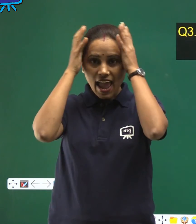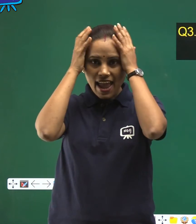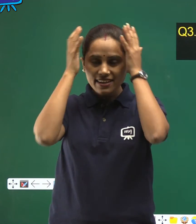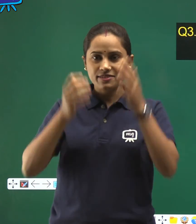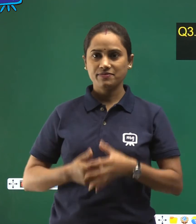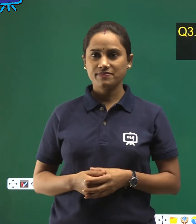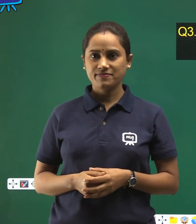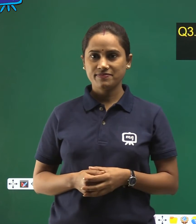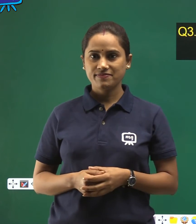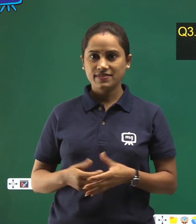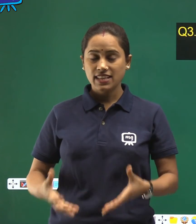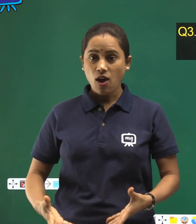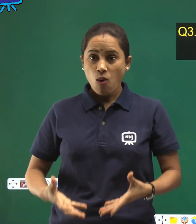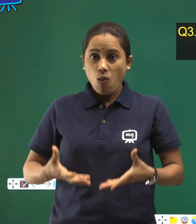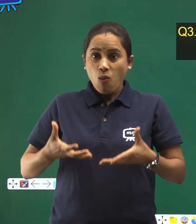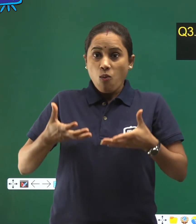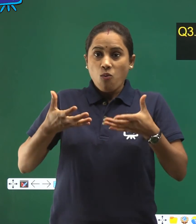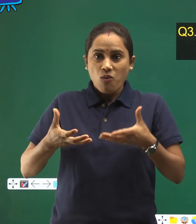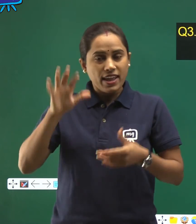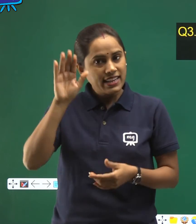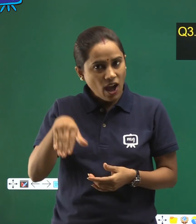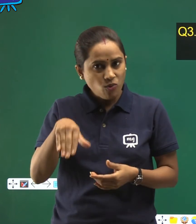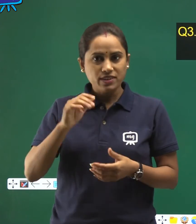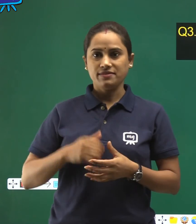head weighed down